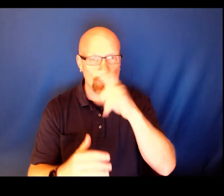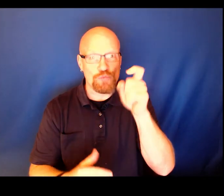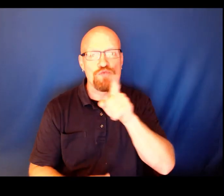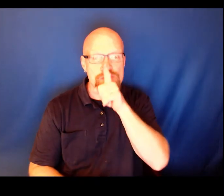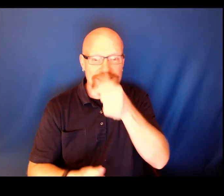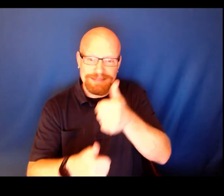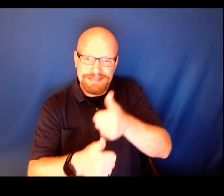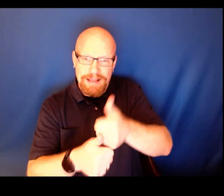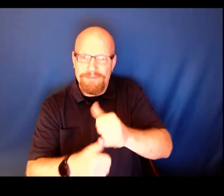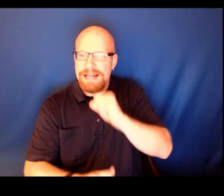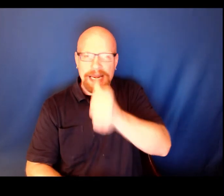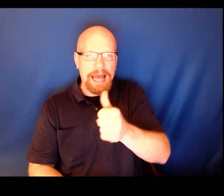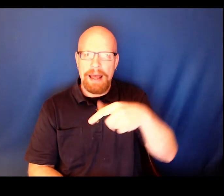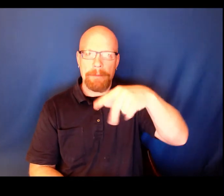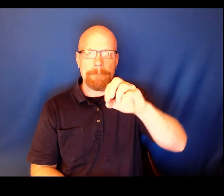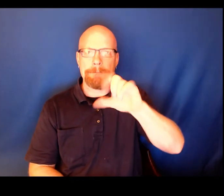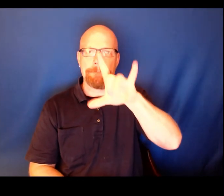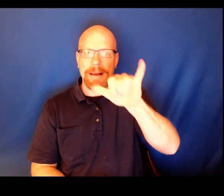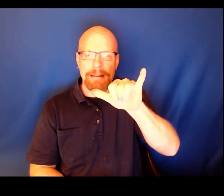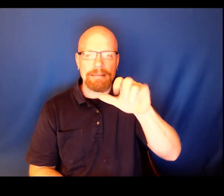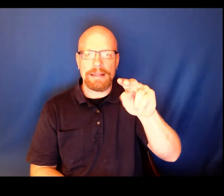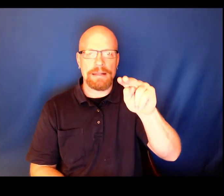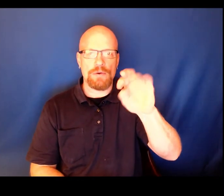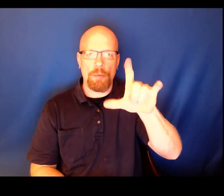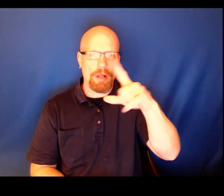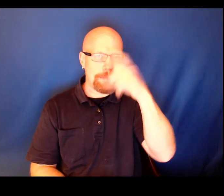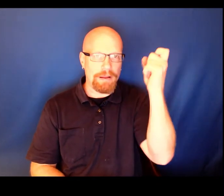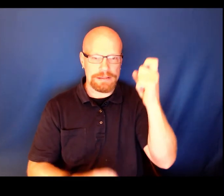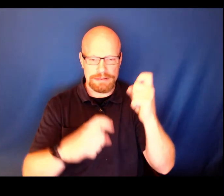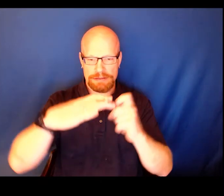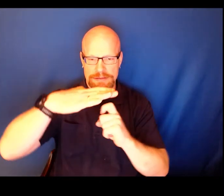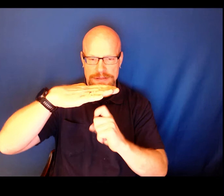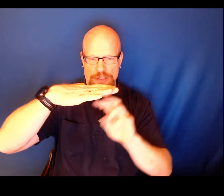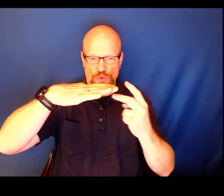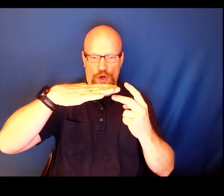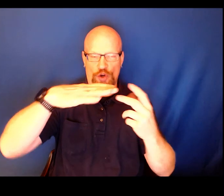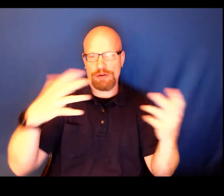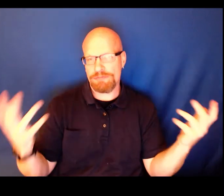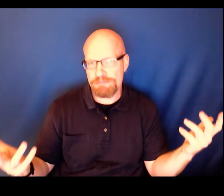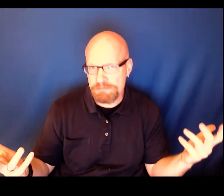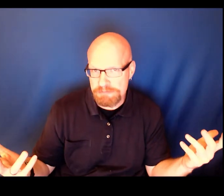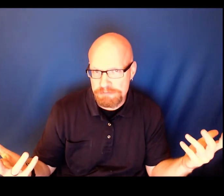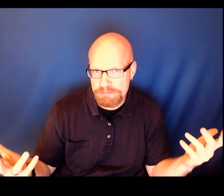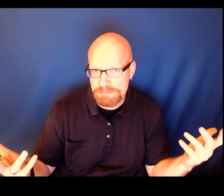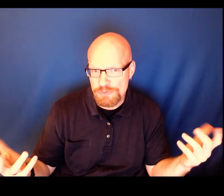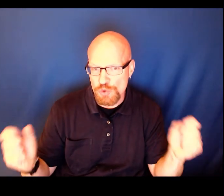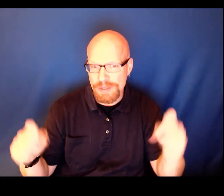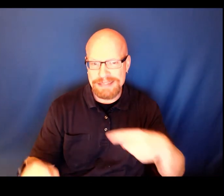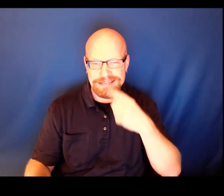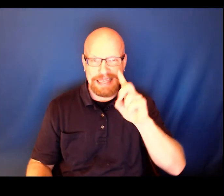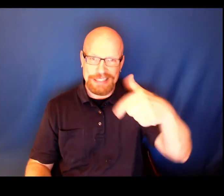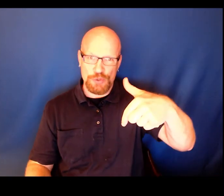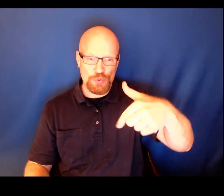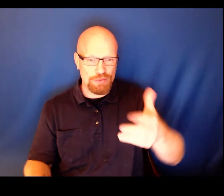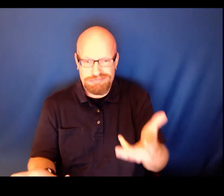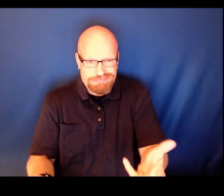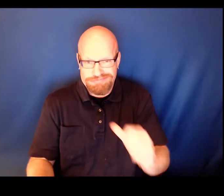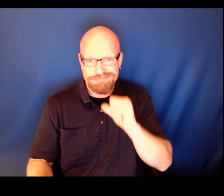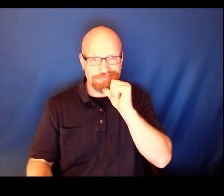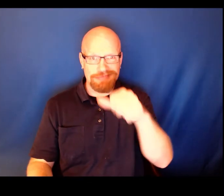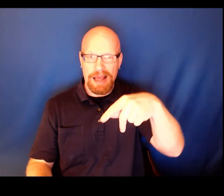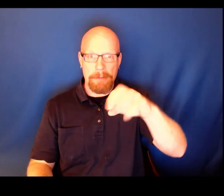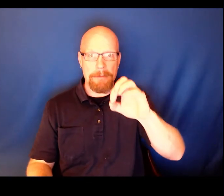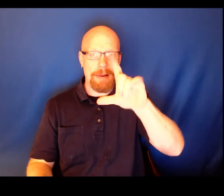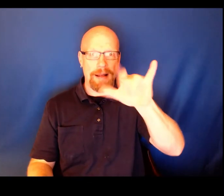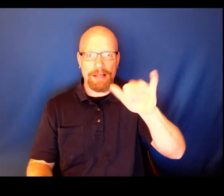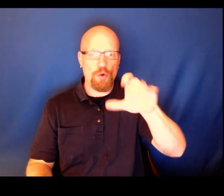The last one is kind of not fair because actually it's not even a polynomial because it has x squared in the denominator. So